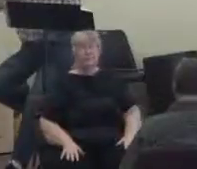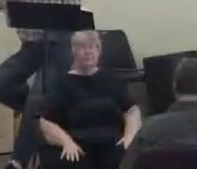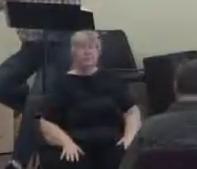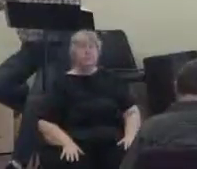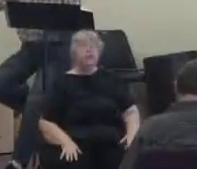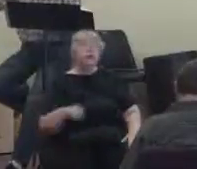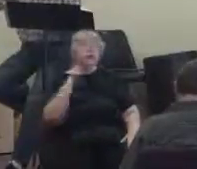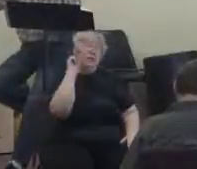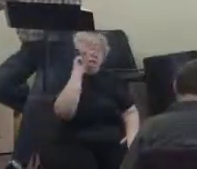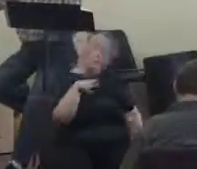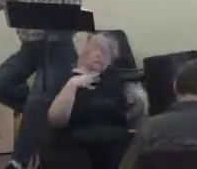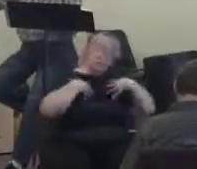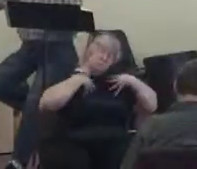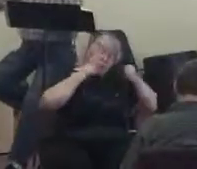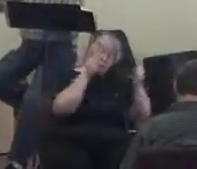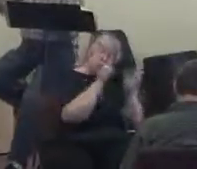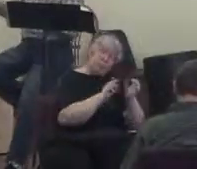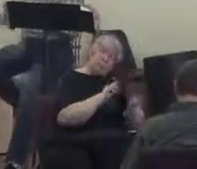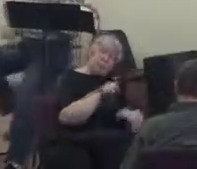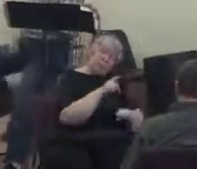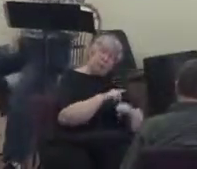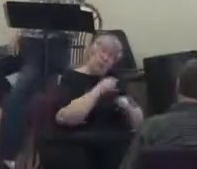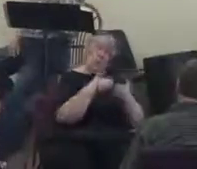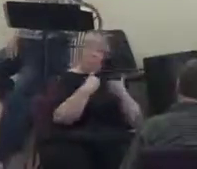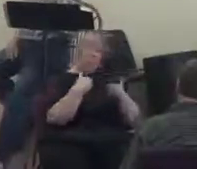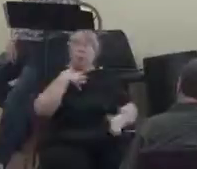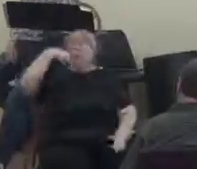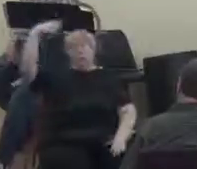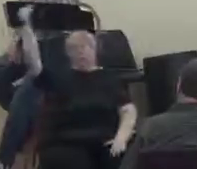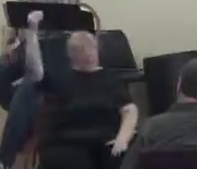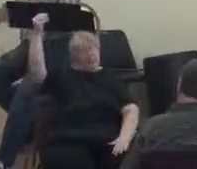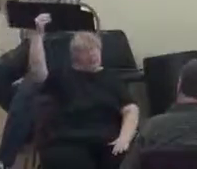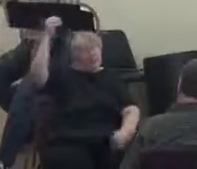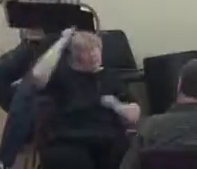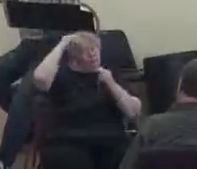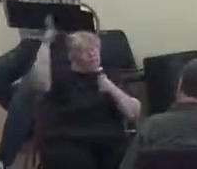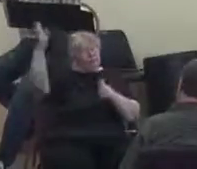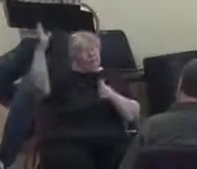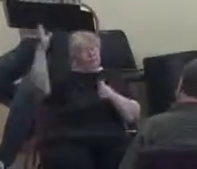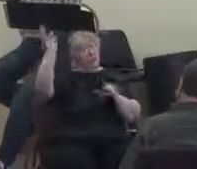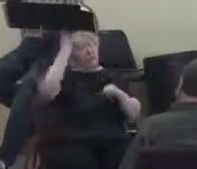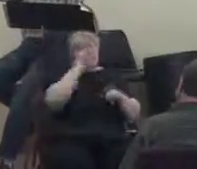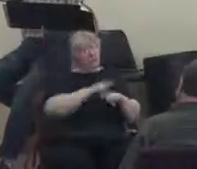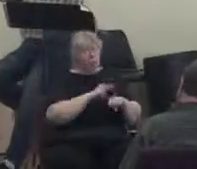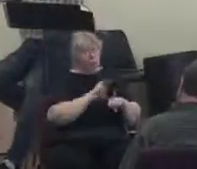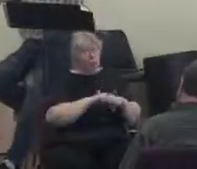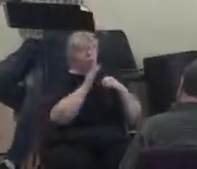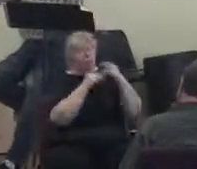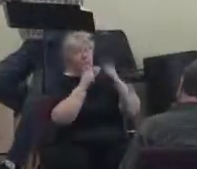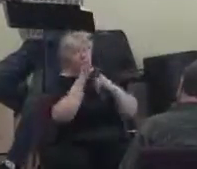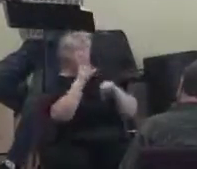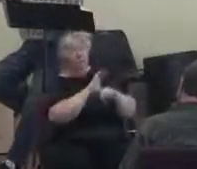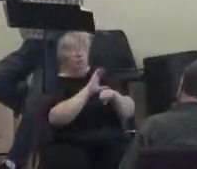Peter before he returns to the Father. The rock he builds the church on. You and I have callings